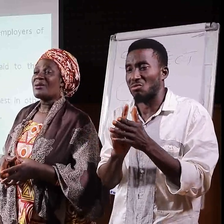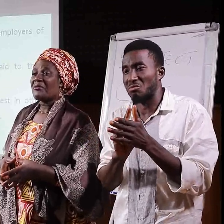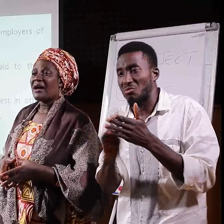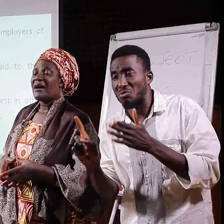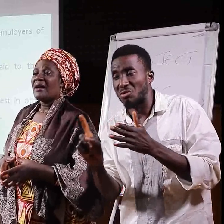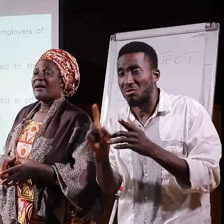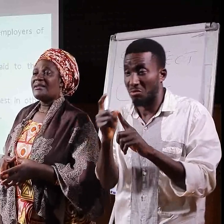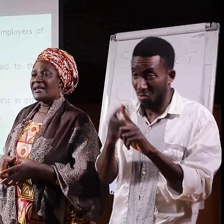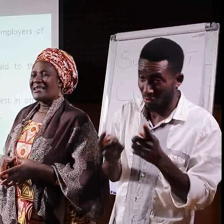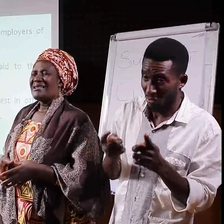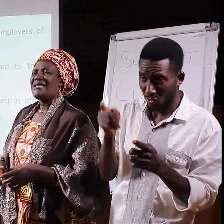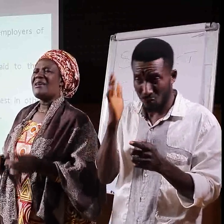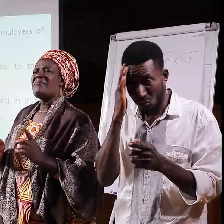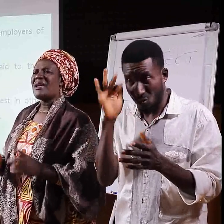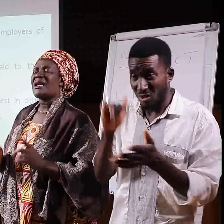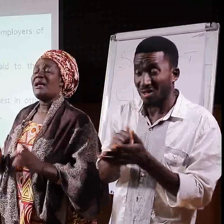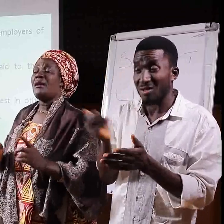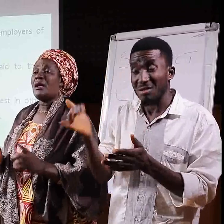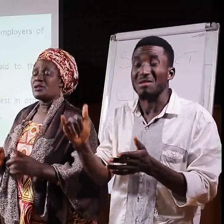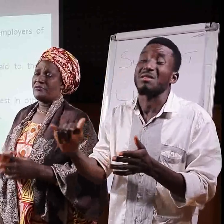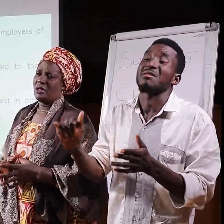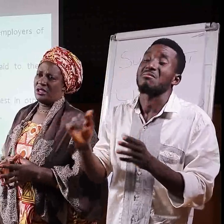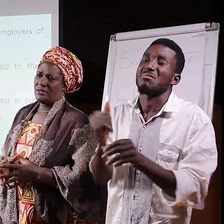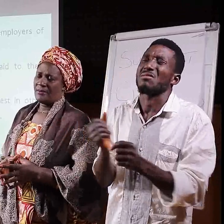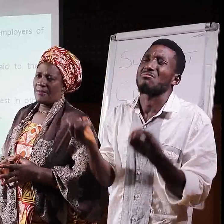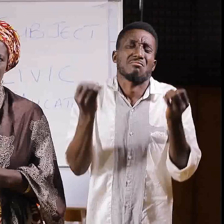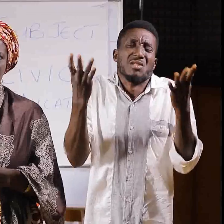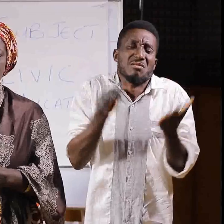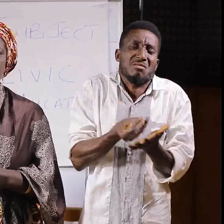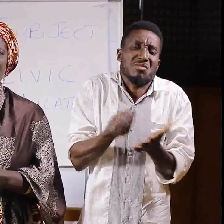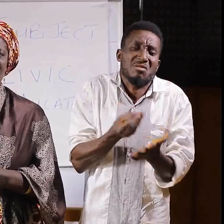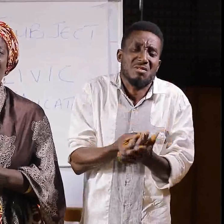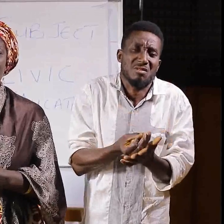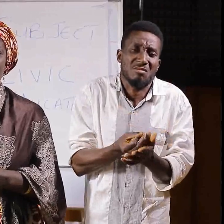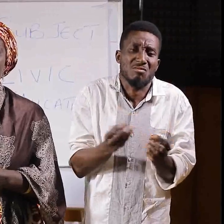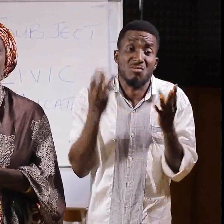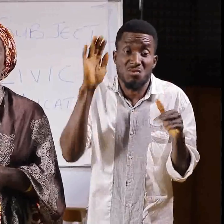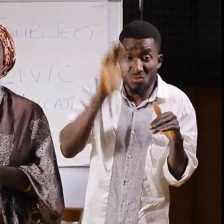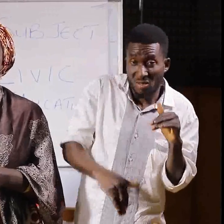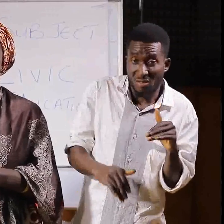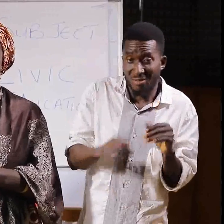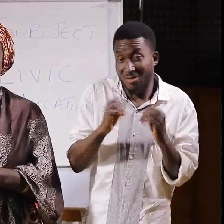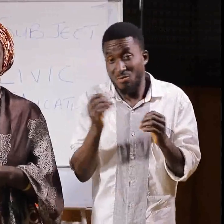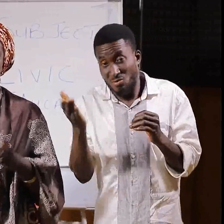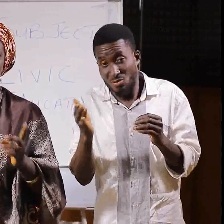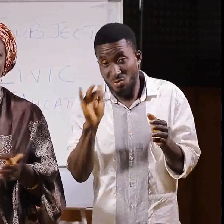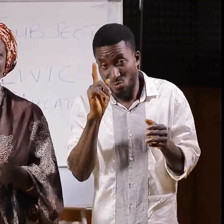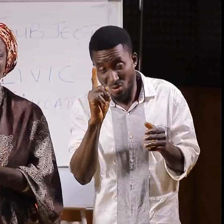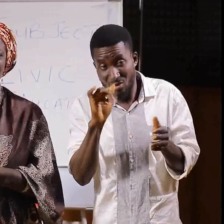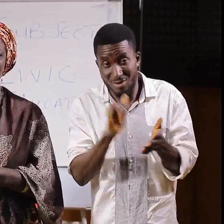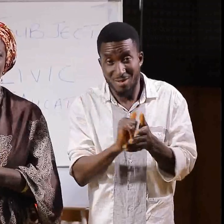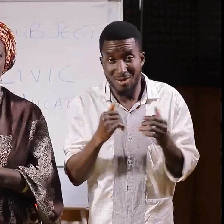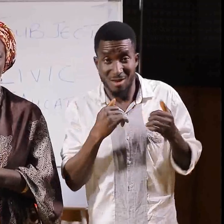will discover that they make a lot of money, more than even those ones that